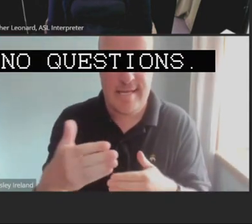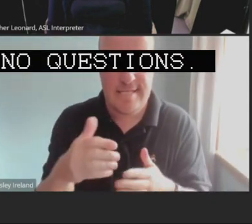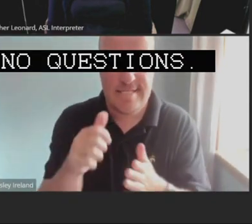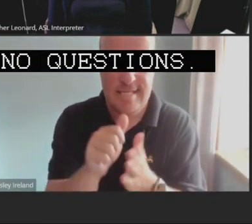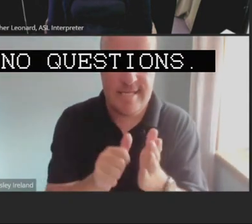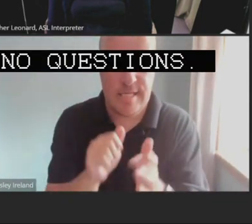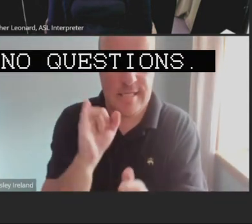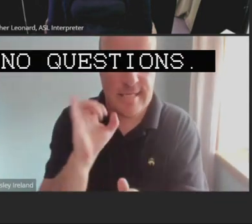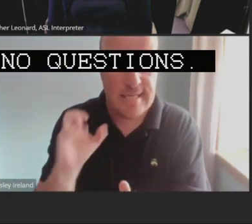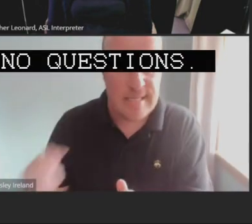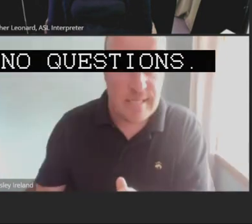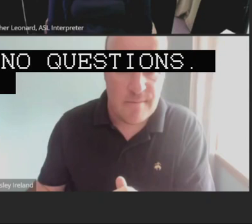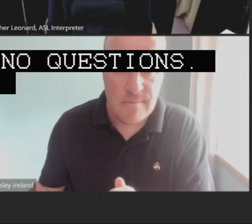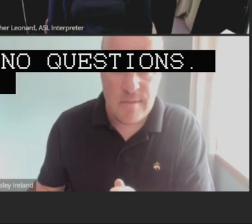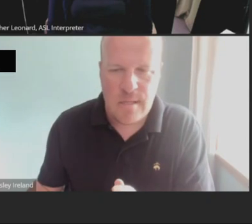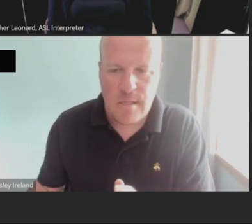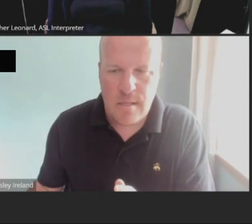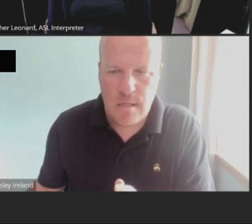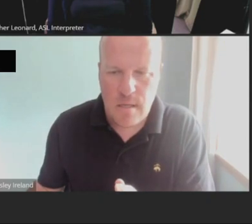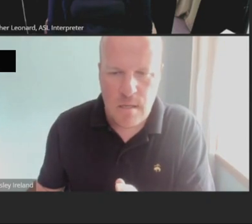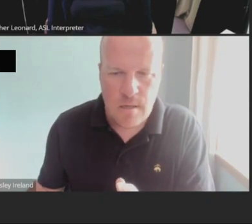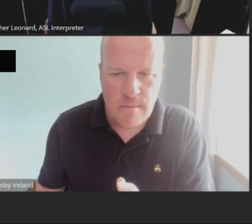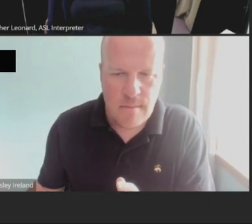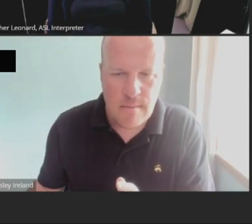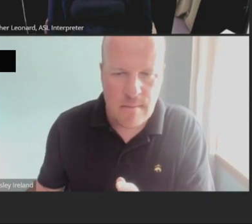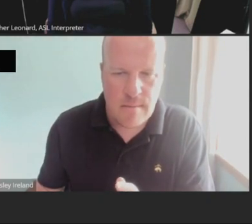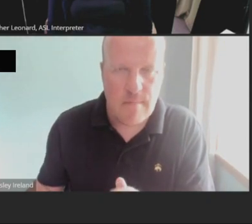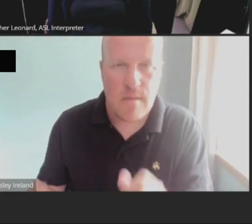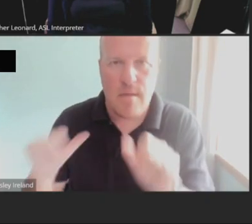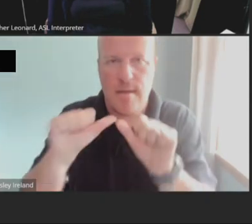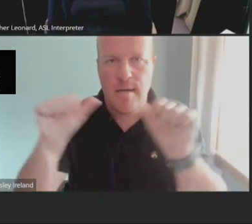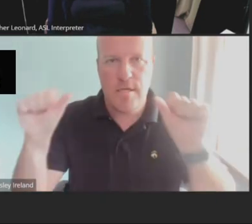And so next, moving on the agenda,